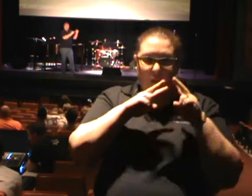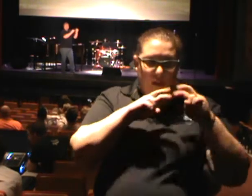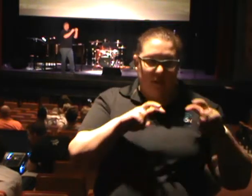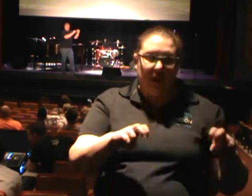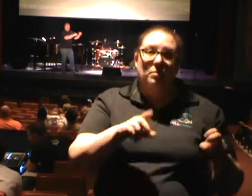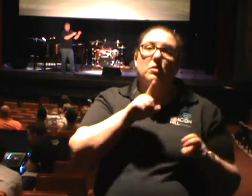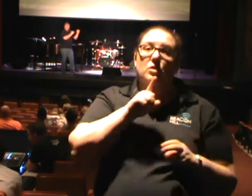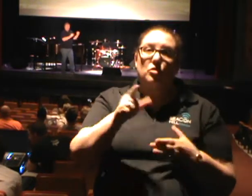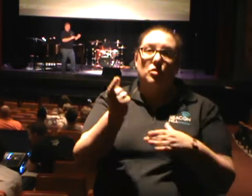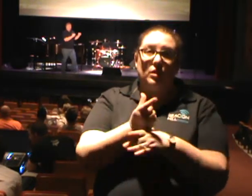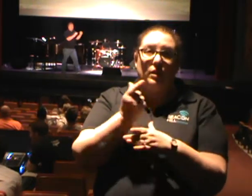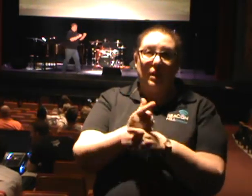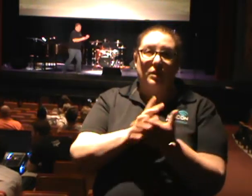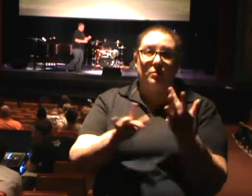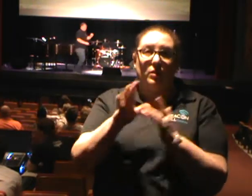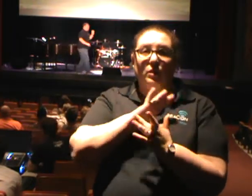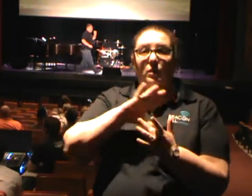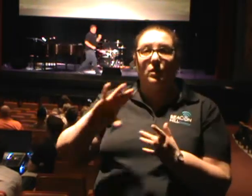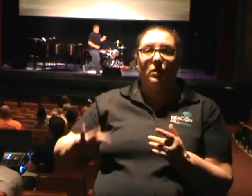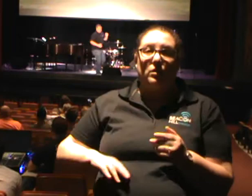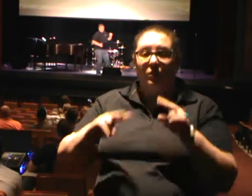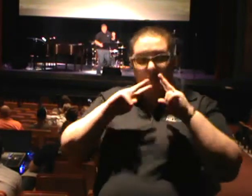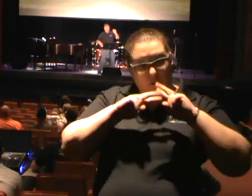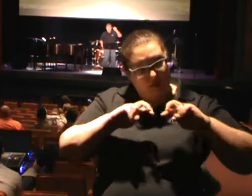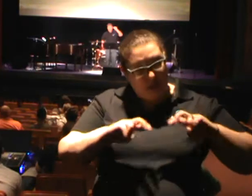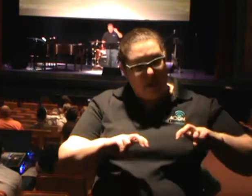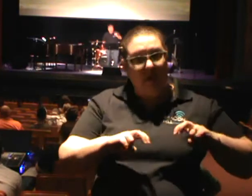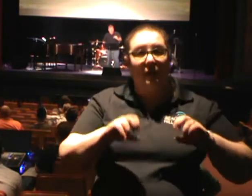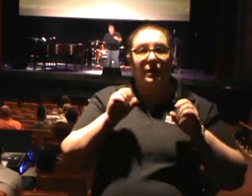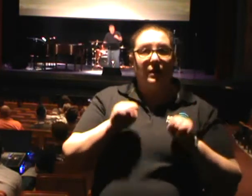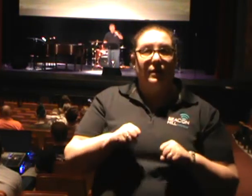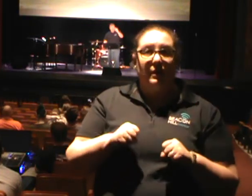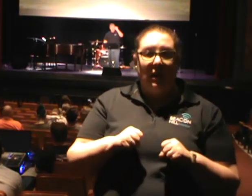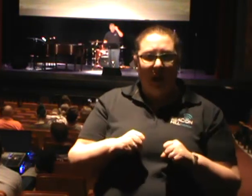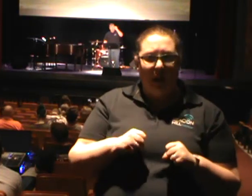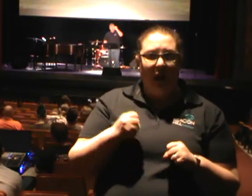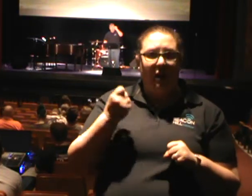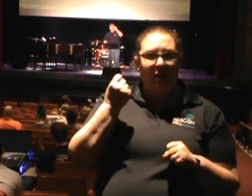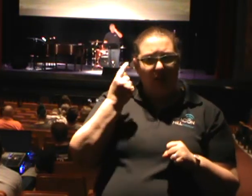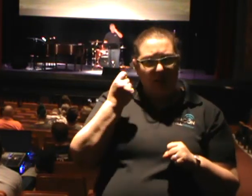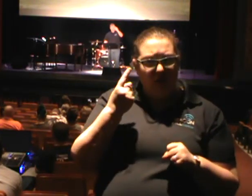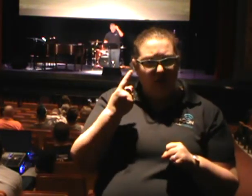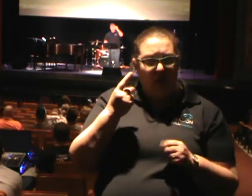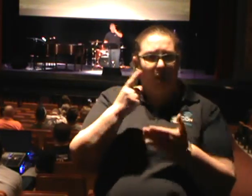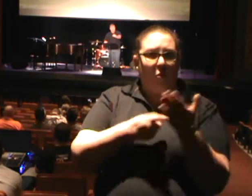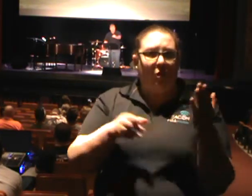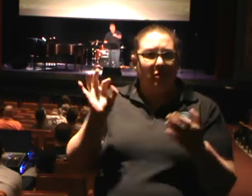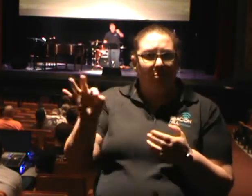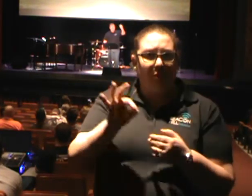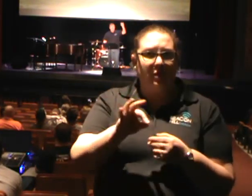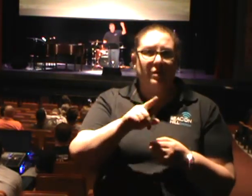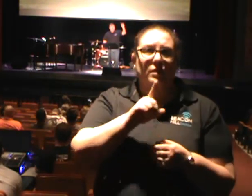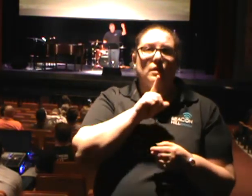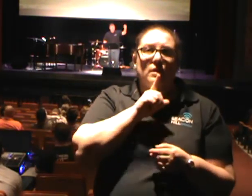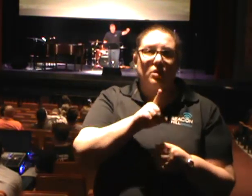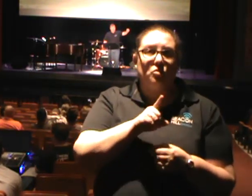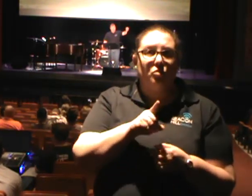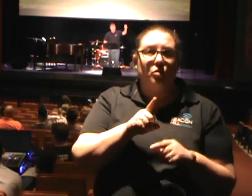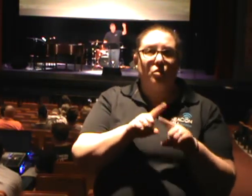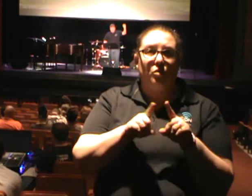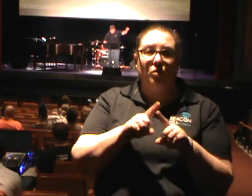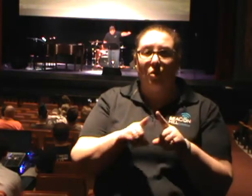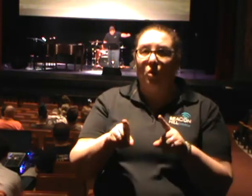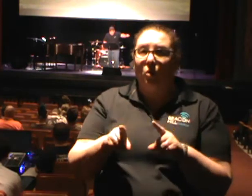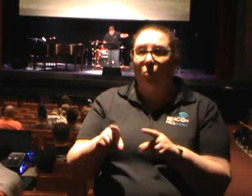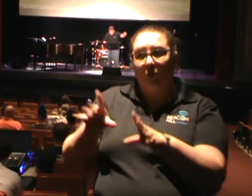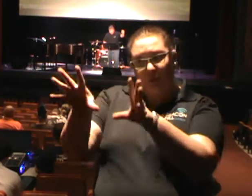Christ, when you study the Word of God, you are able to discern what is being preached is truth and what is being told to